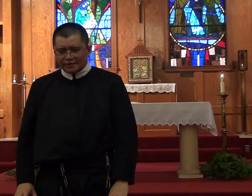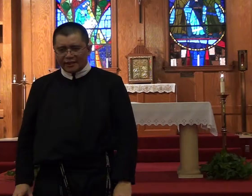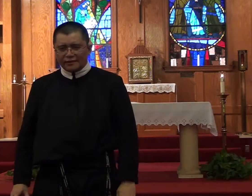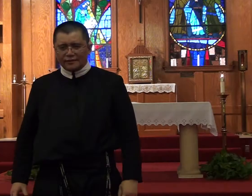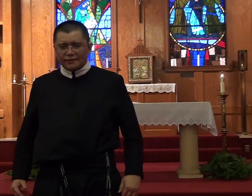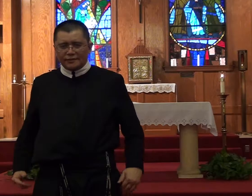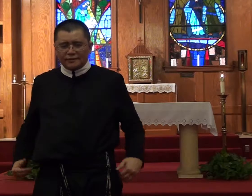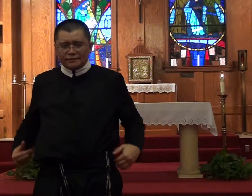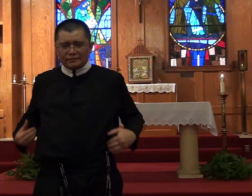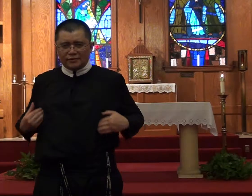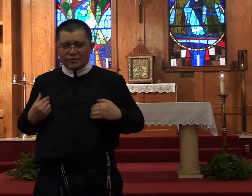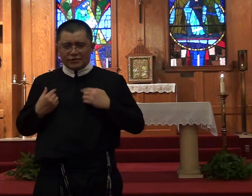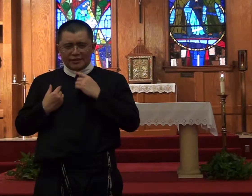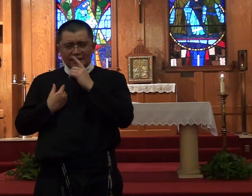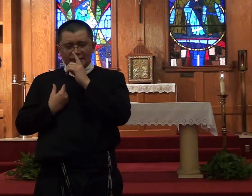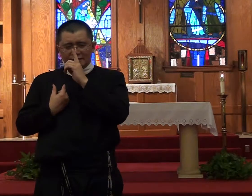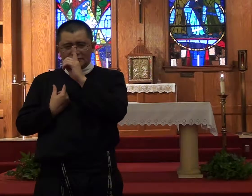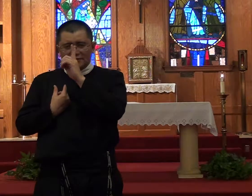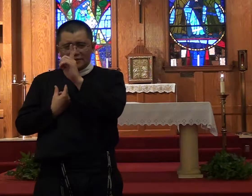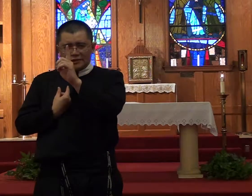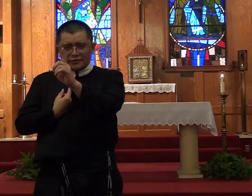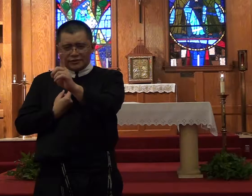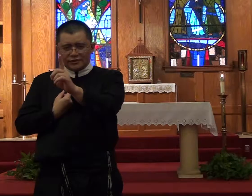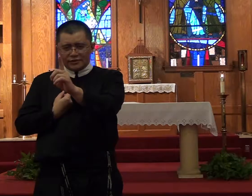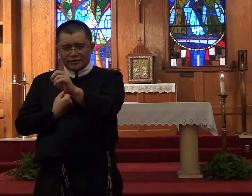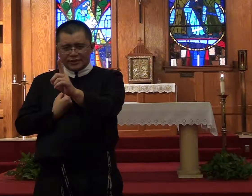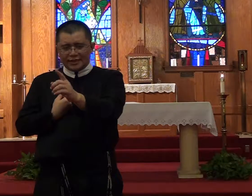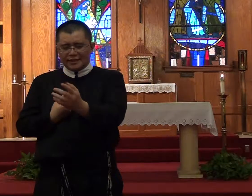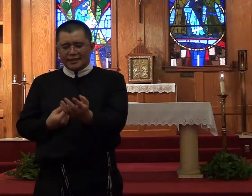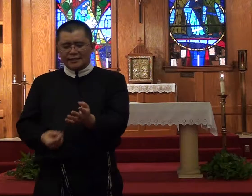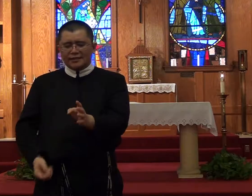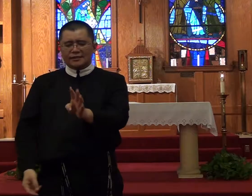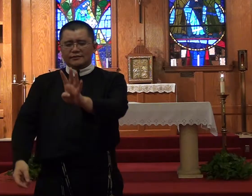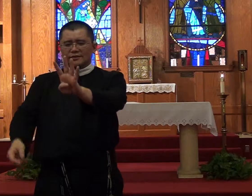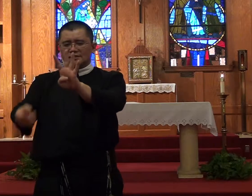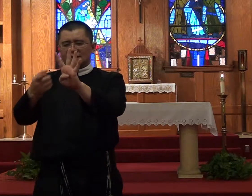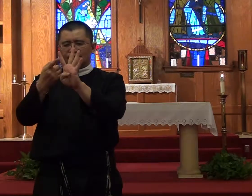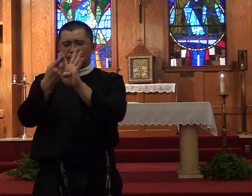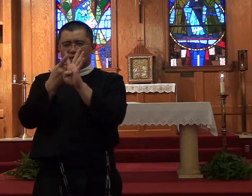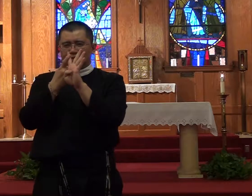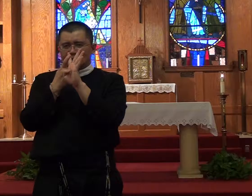out mercy to your nose. Okay? First step, breathe in.